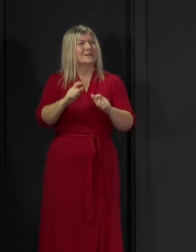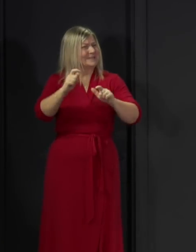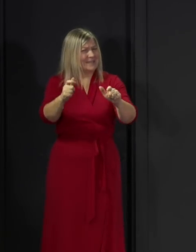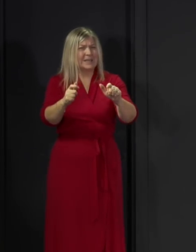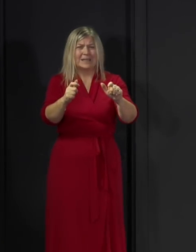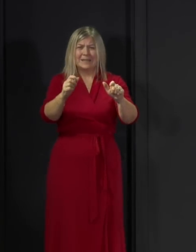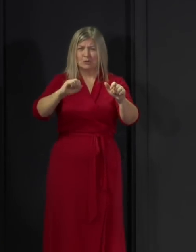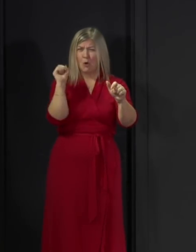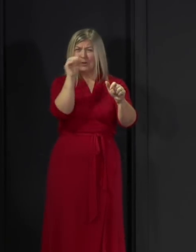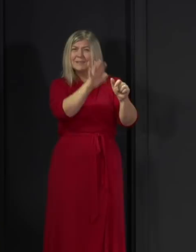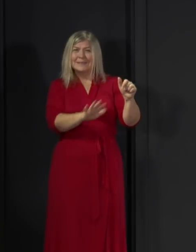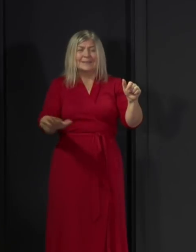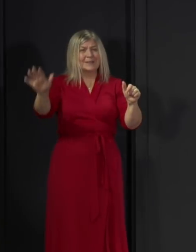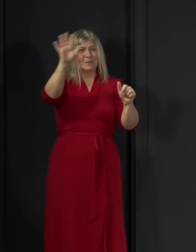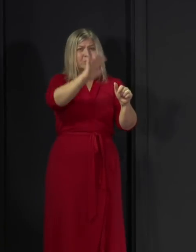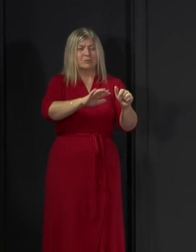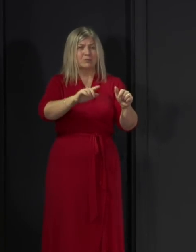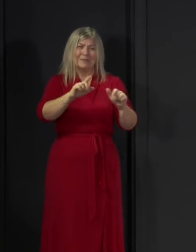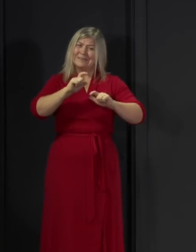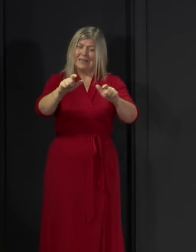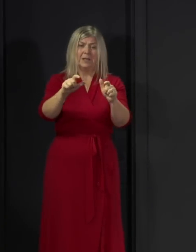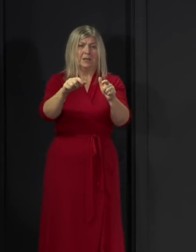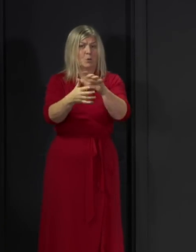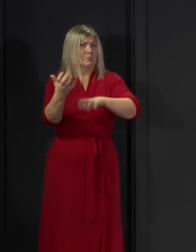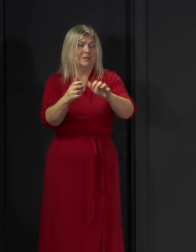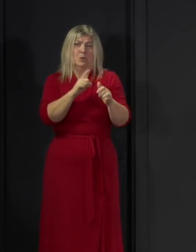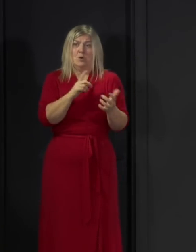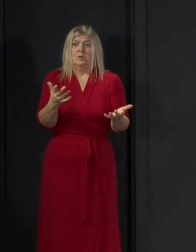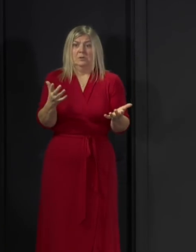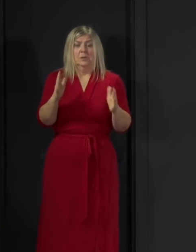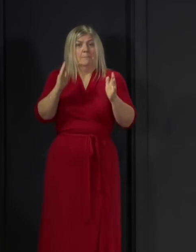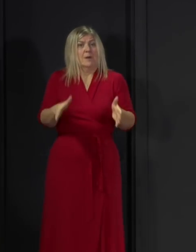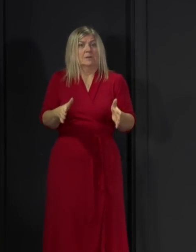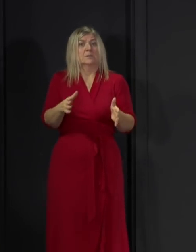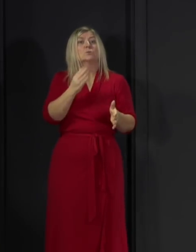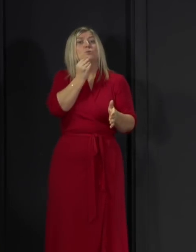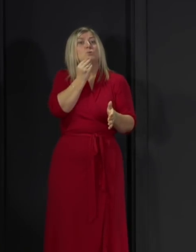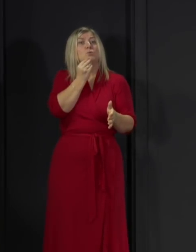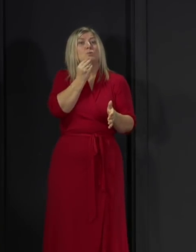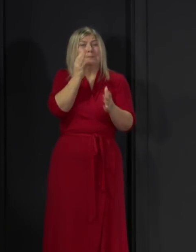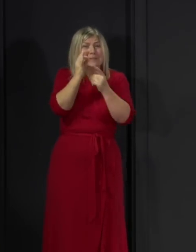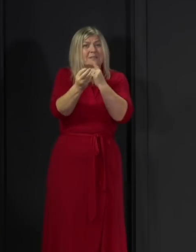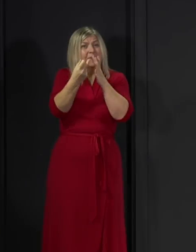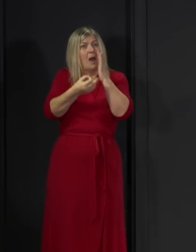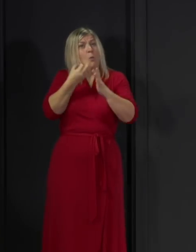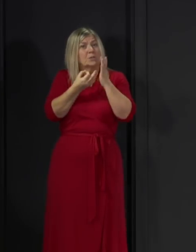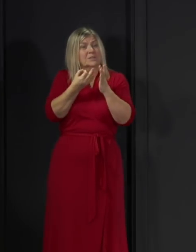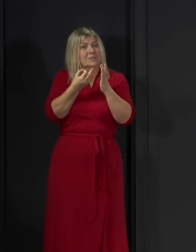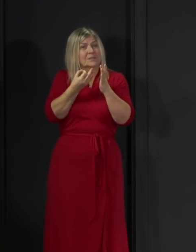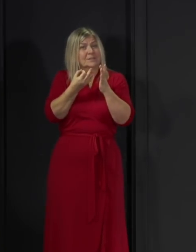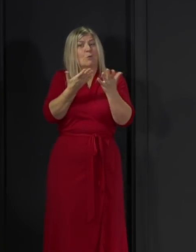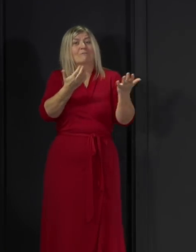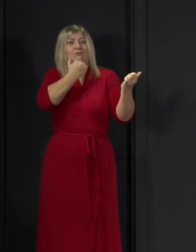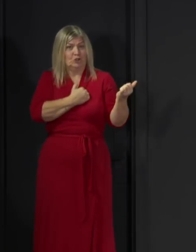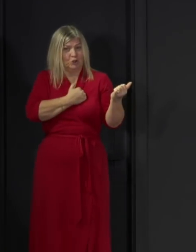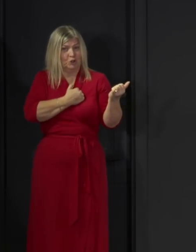geography that this vaccine, for example, has. It has to be used within a certain number of hours after it's taken out of refrigeration. So